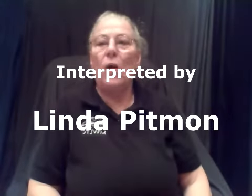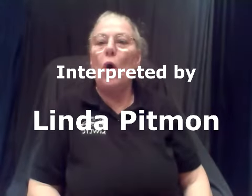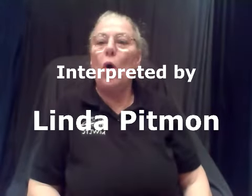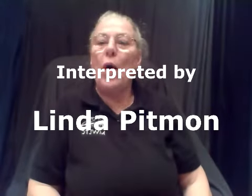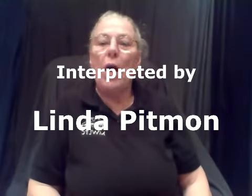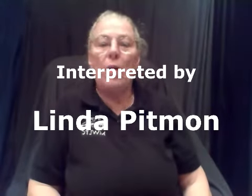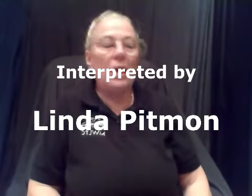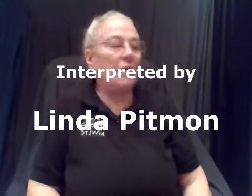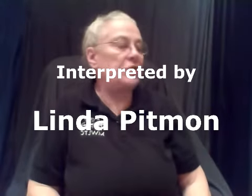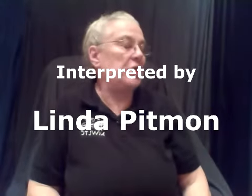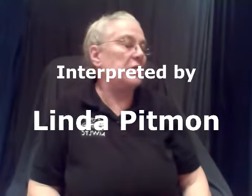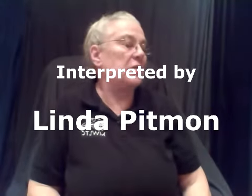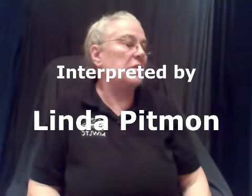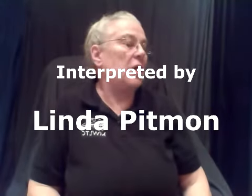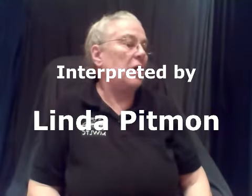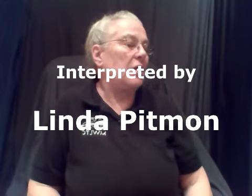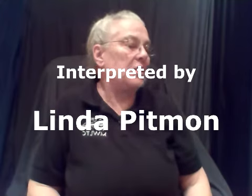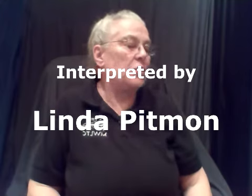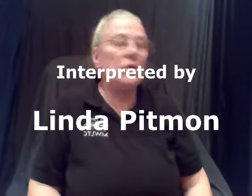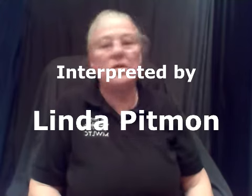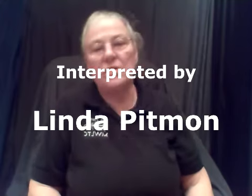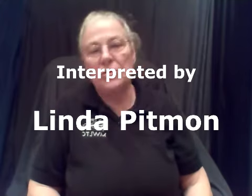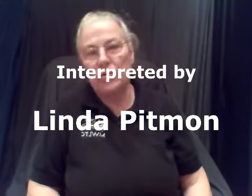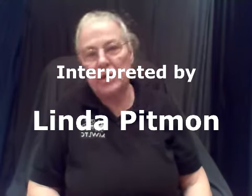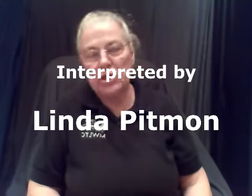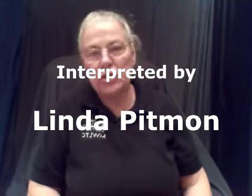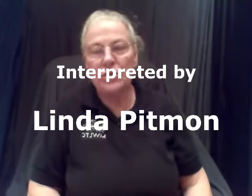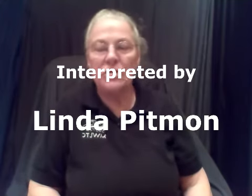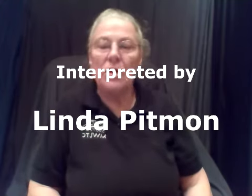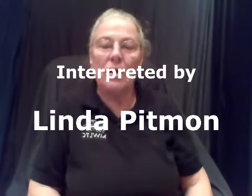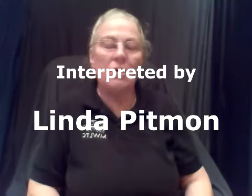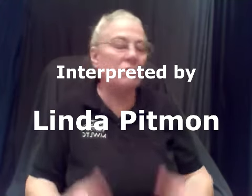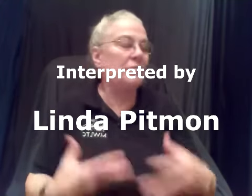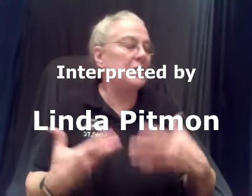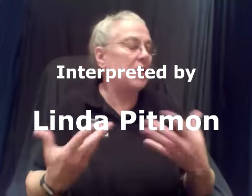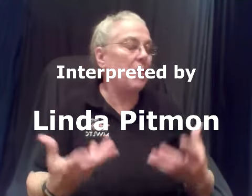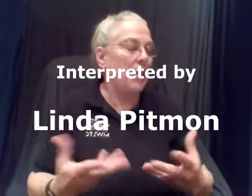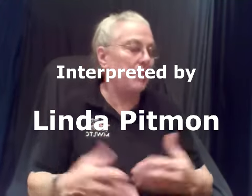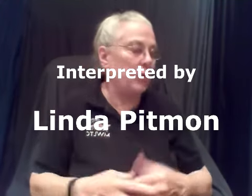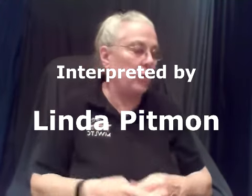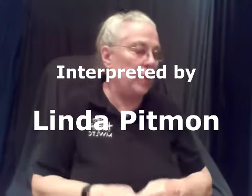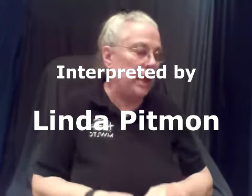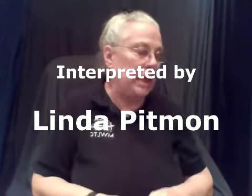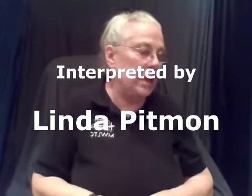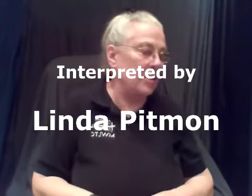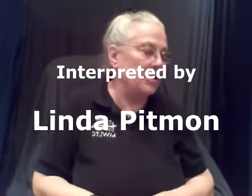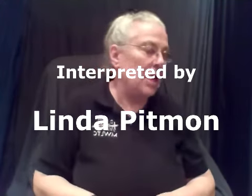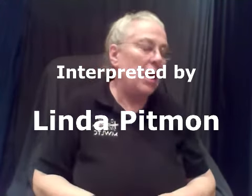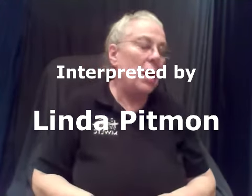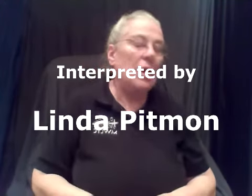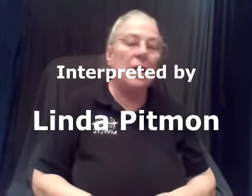Oh, How I Love Jesus. This one is a traditional song. It's come up through many years. And